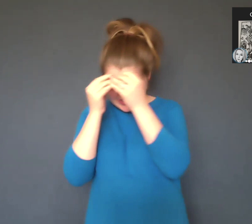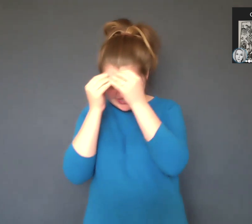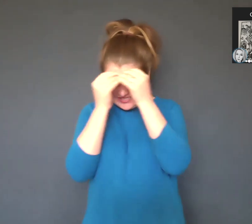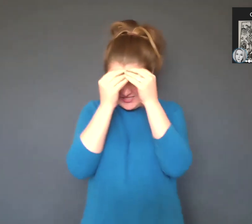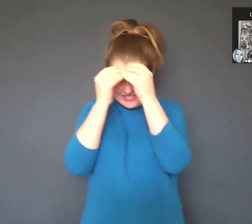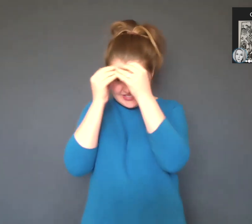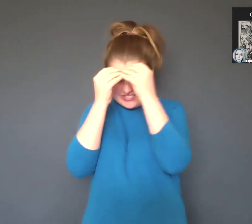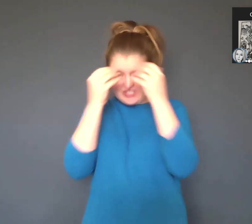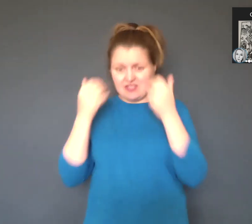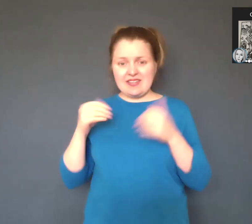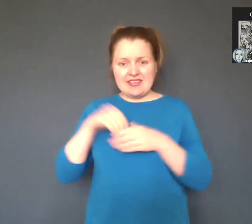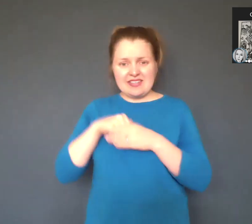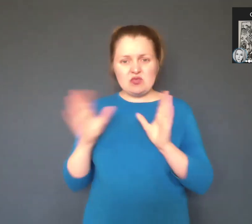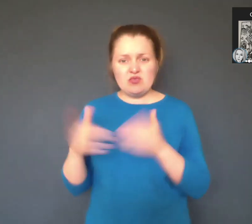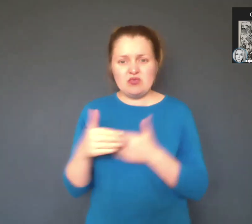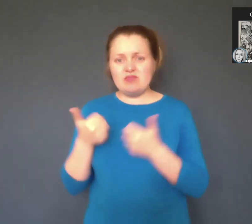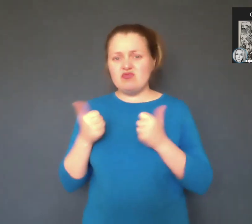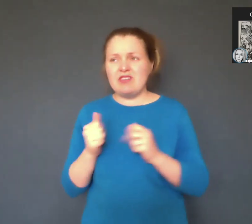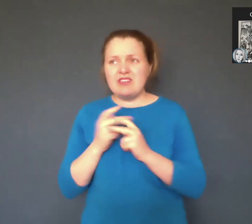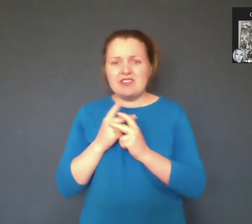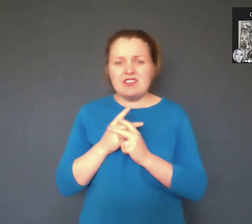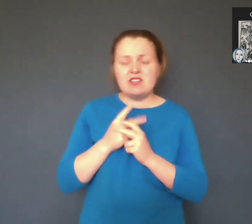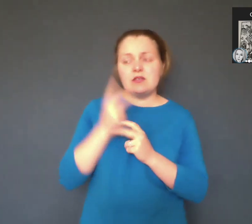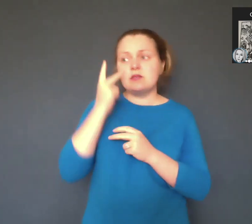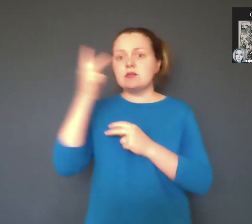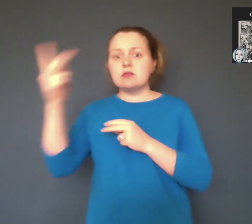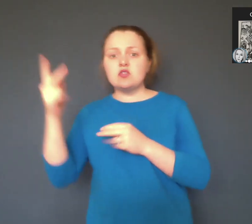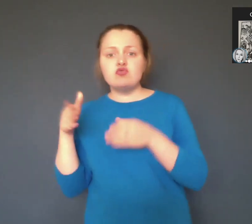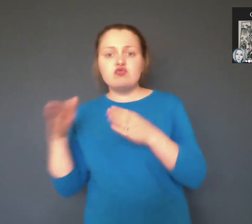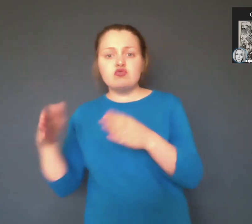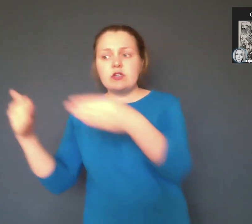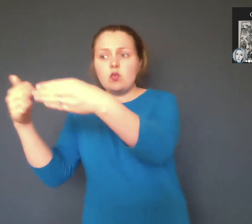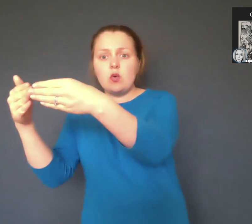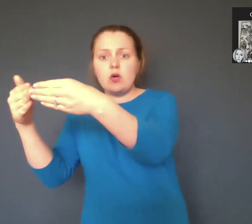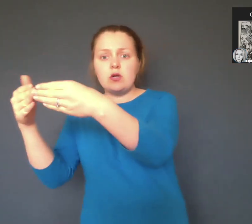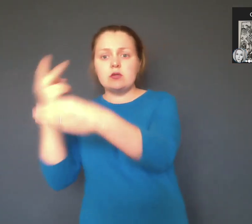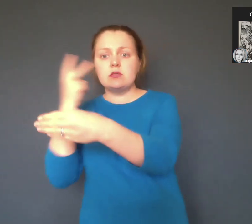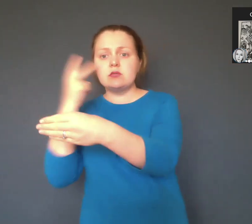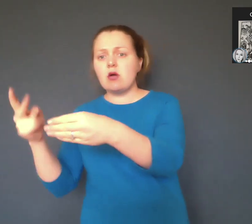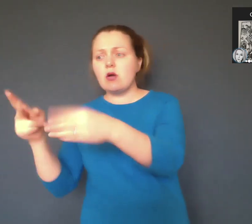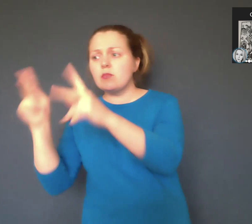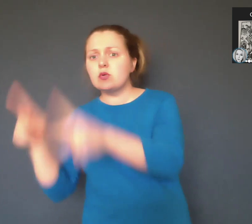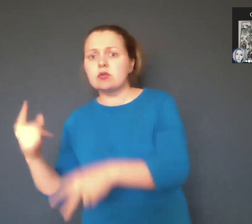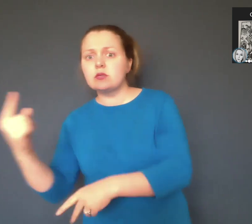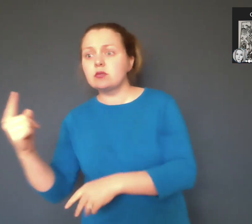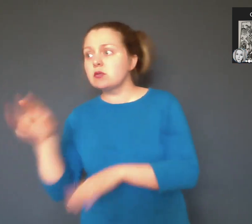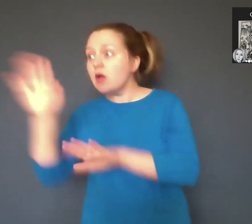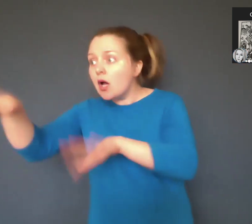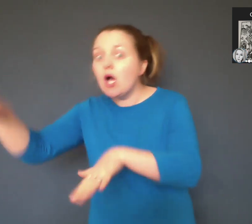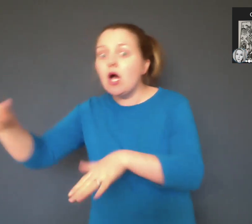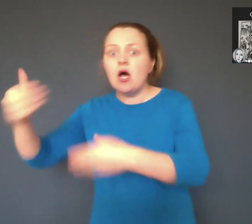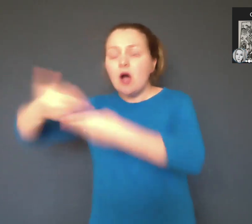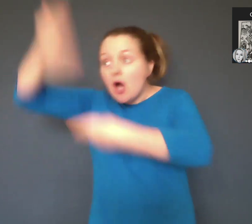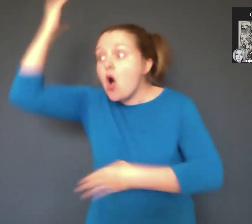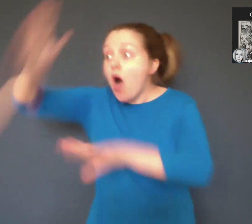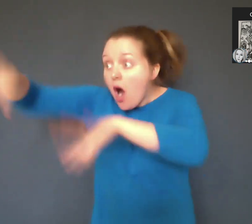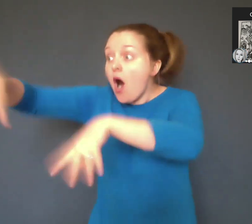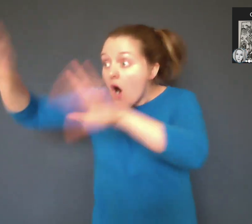the window and yelled down to him, "Wendell! Wendell, over here!" Then he raced downstairs. By the time he opened the door, his friend was on